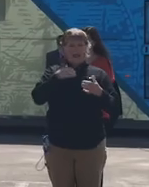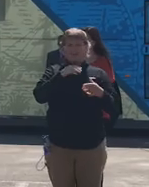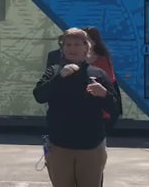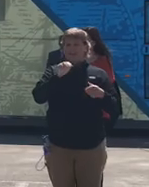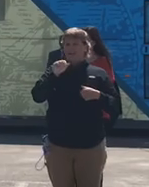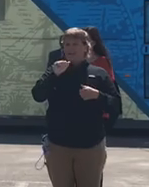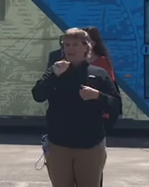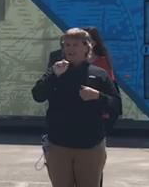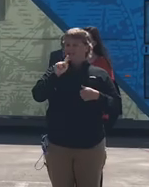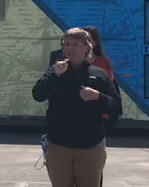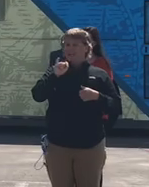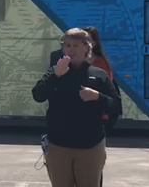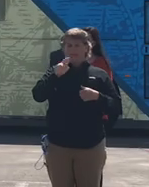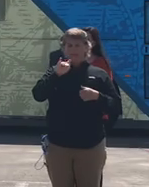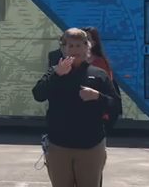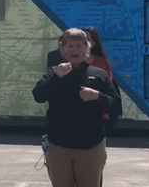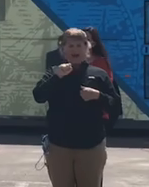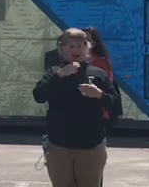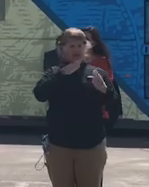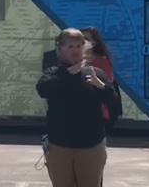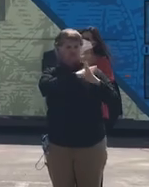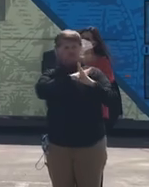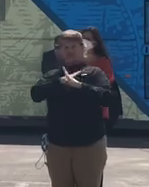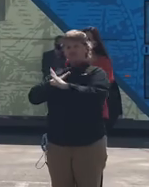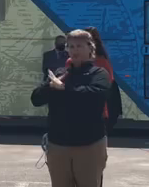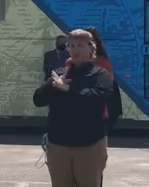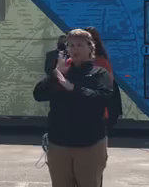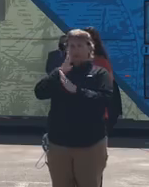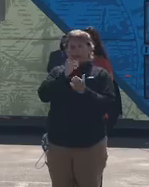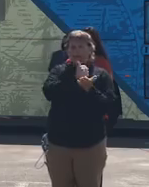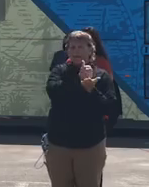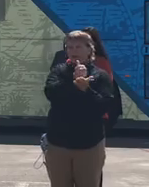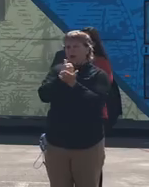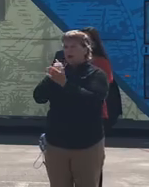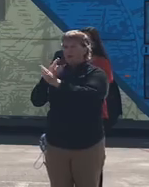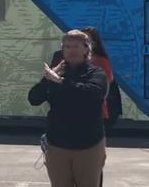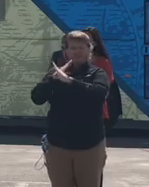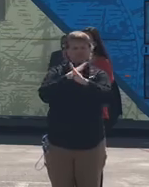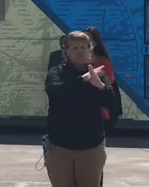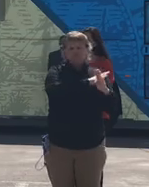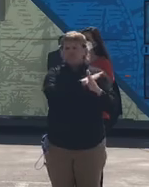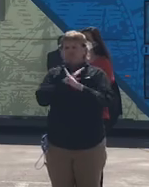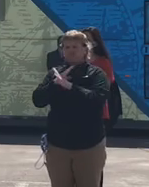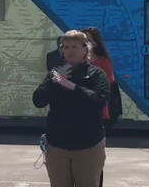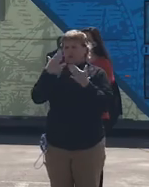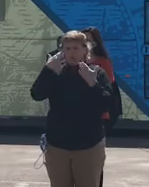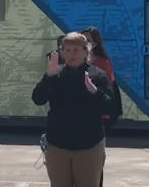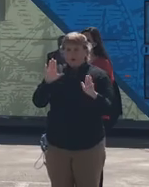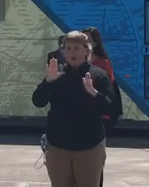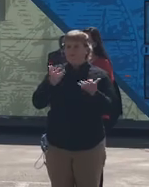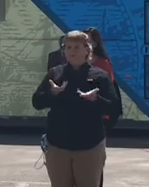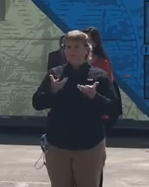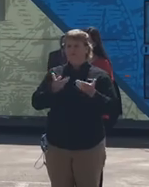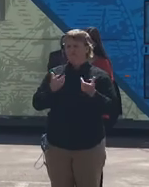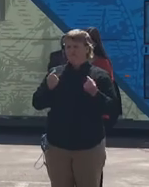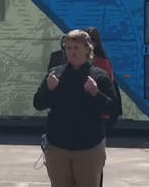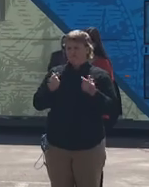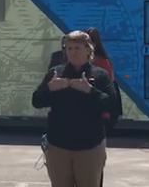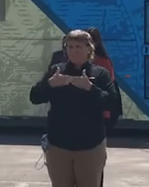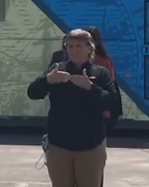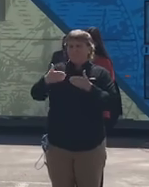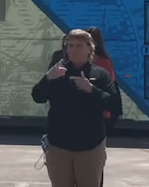that it will confer a certain level of immunity. They're disagreeing about maybe how long, but I think that that's probably the safest